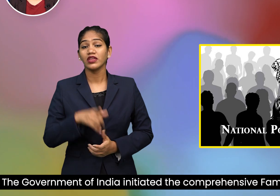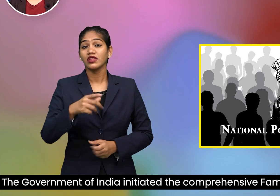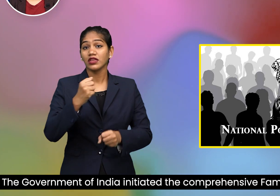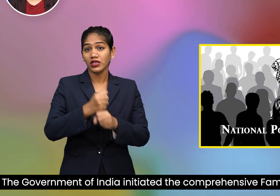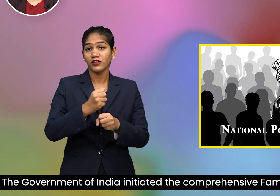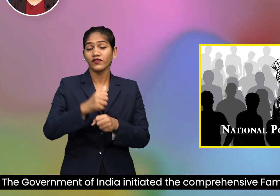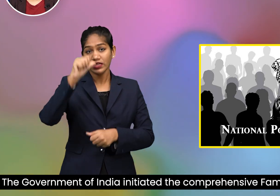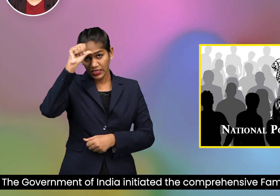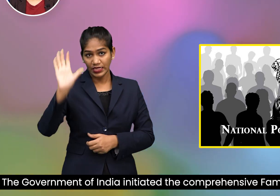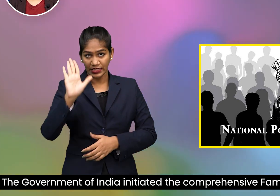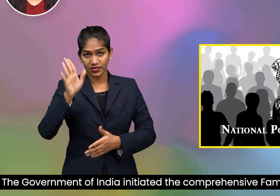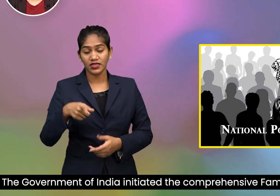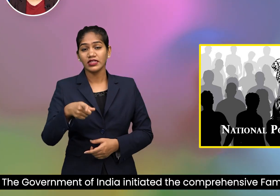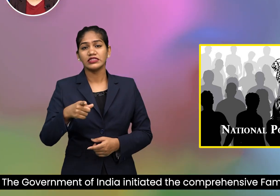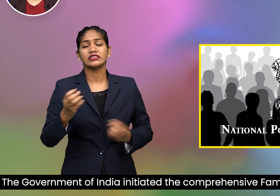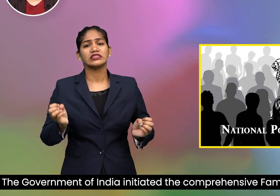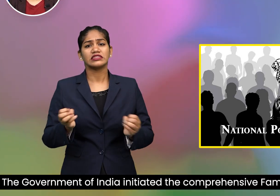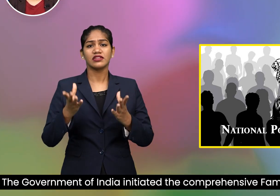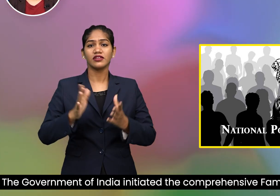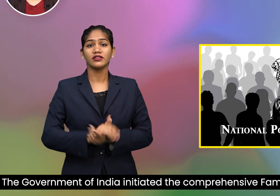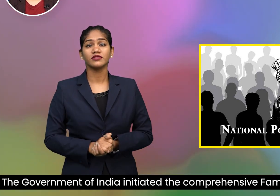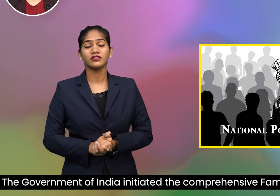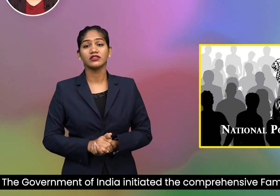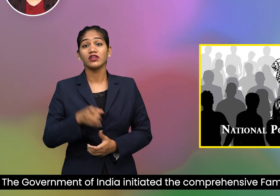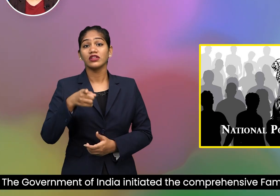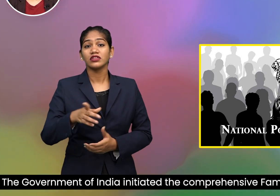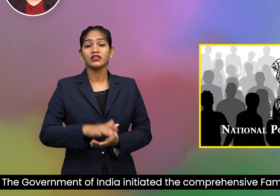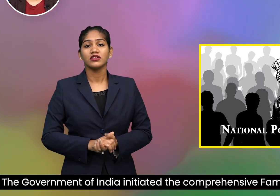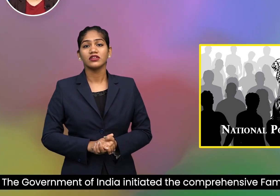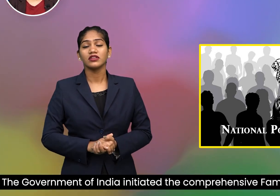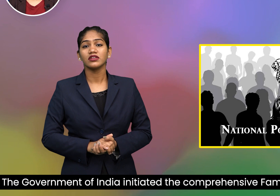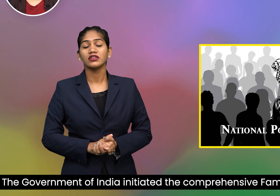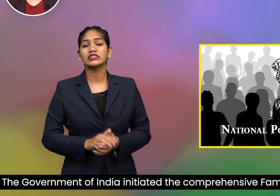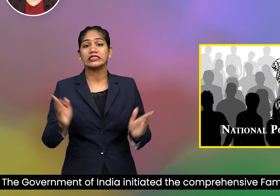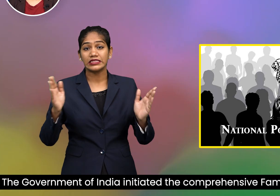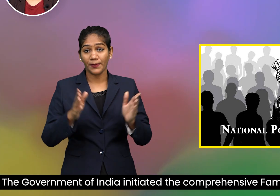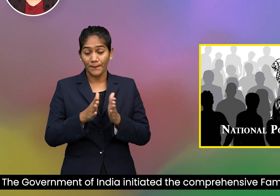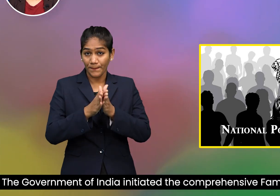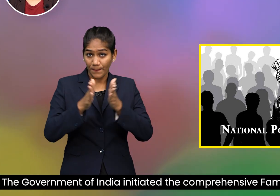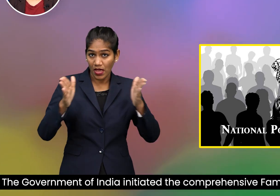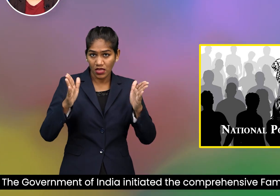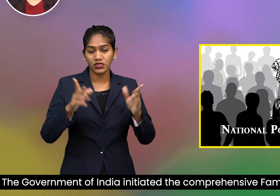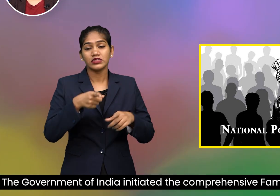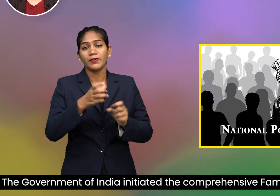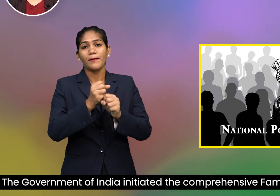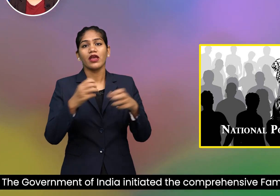the Government of India initiated the Comprehensive Family Planning Program